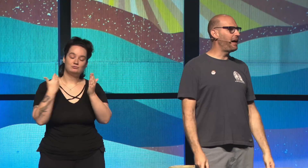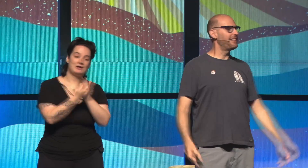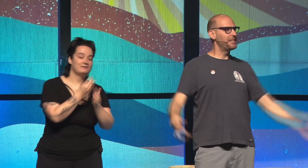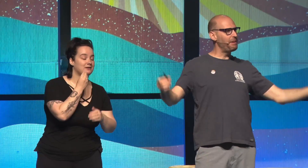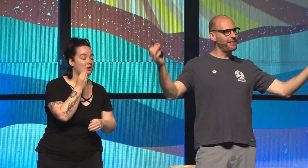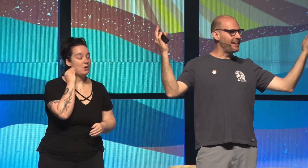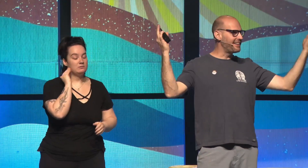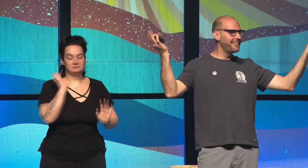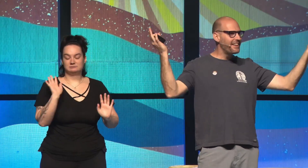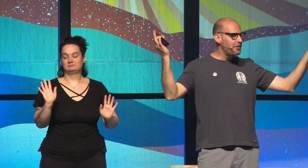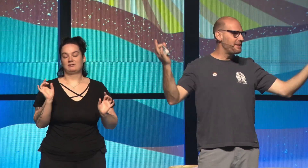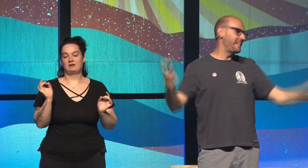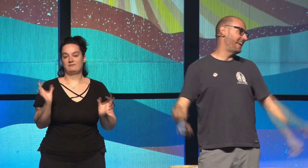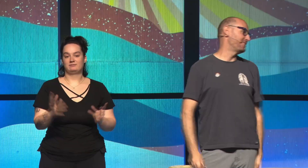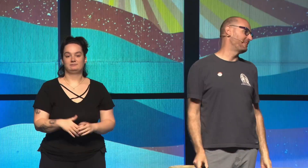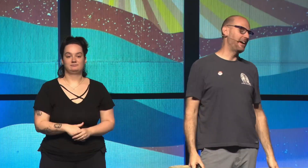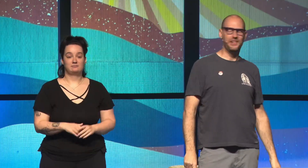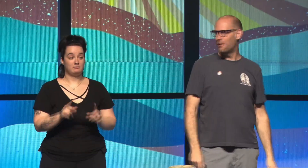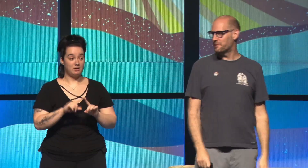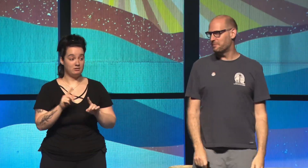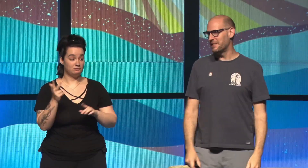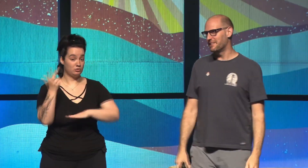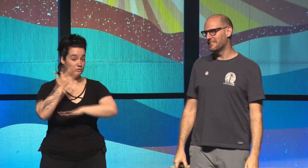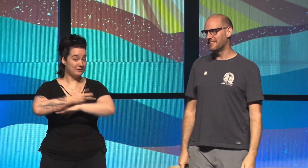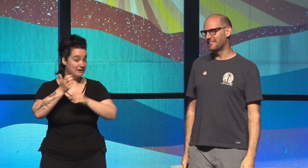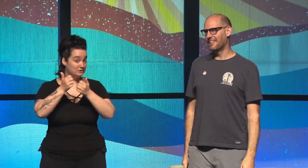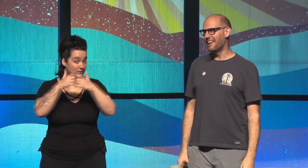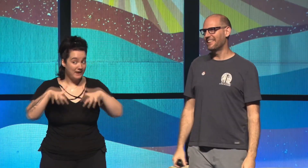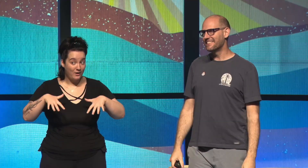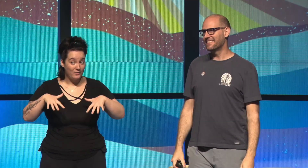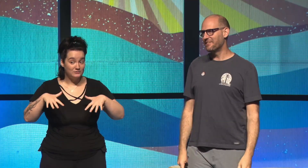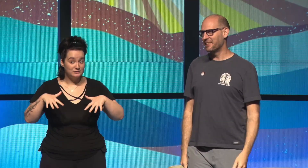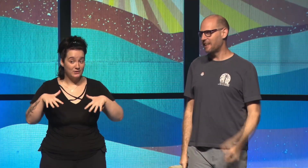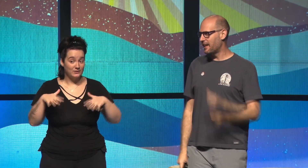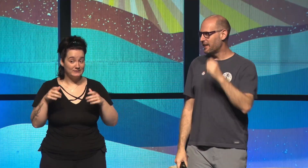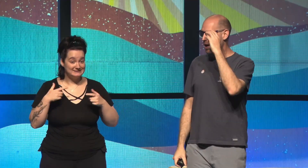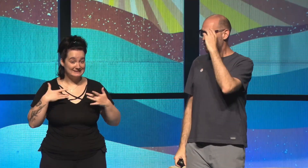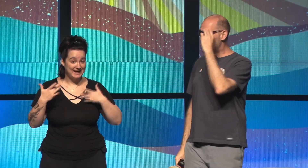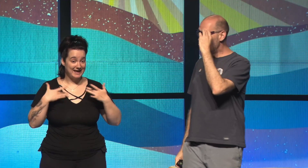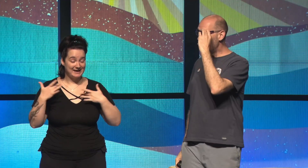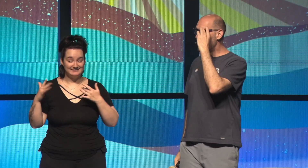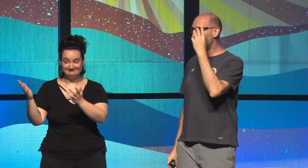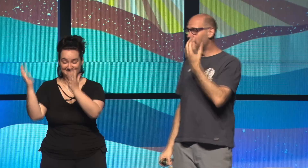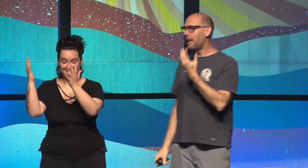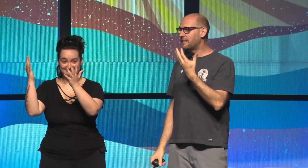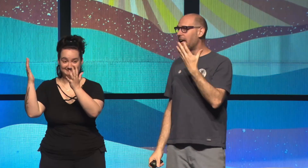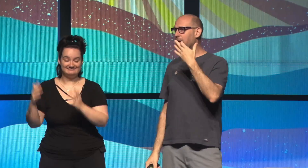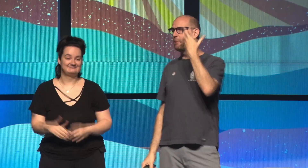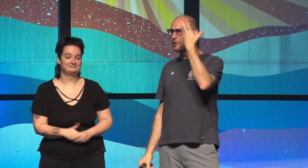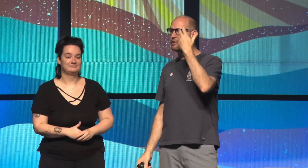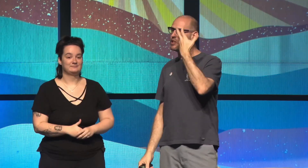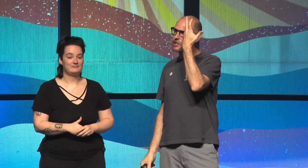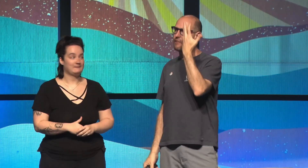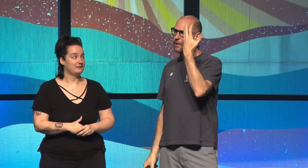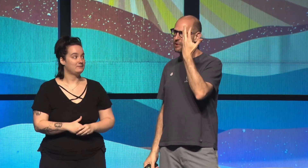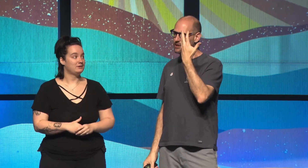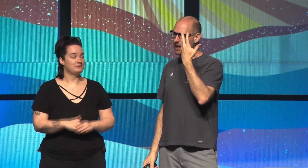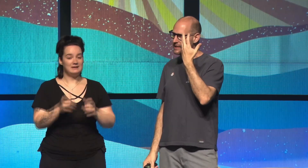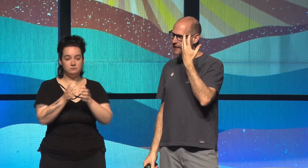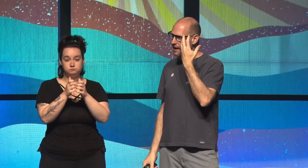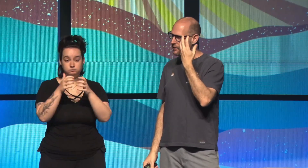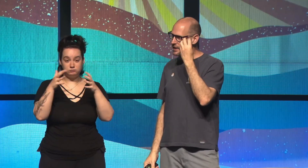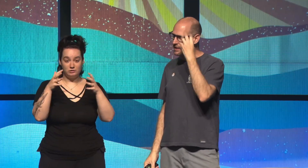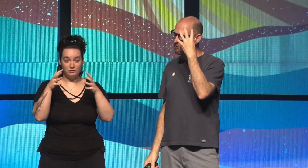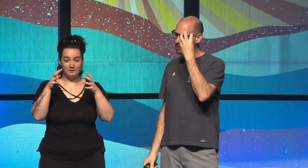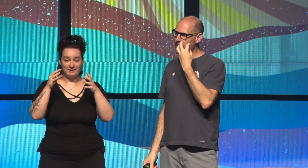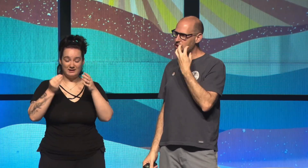stuff. But it's been like 3 days without a nosebleed, so this is exciting. This is very exciting. But you know, they'll like take a balloon and shove it up your